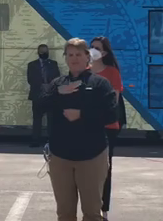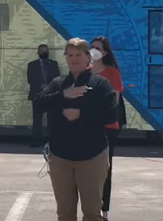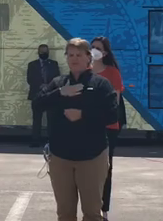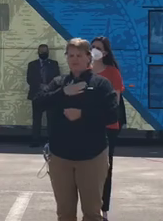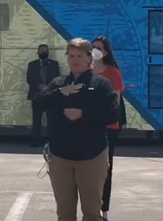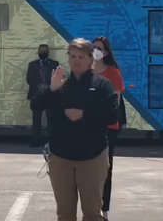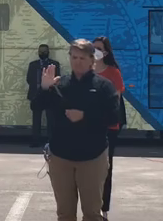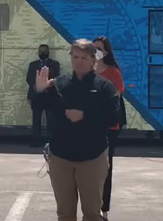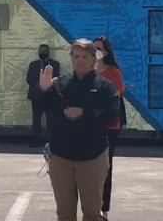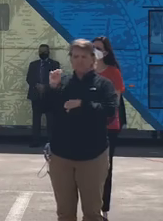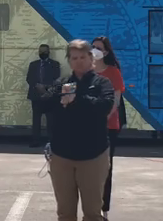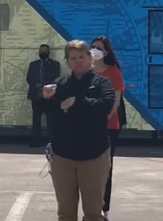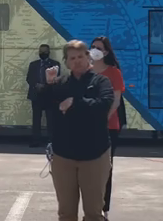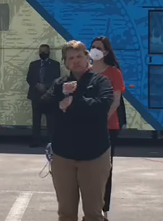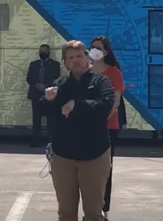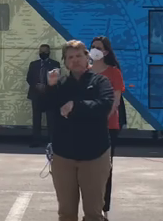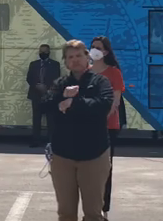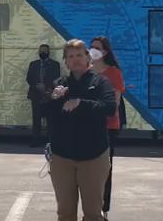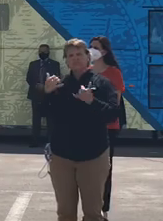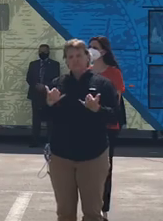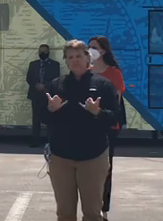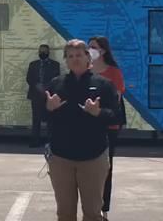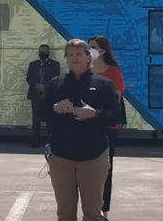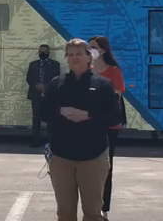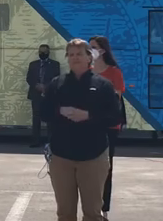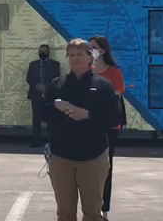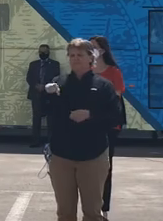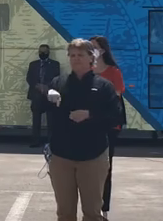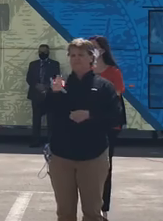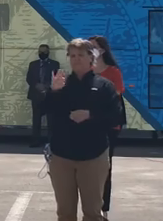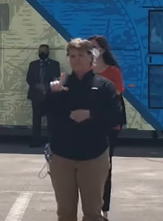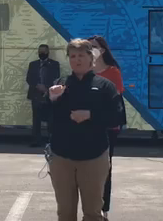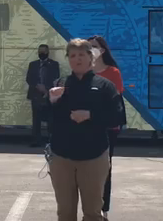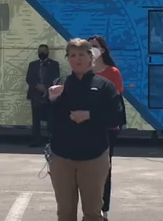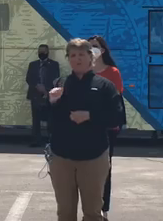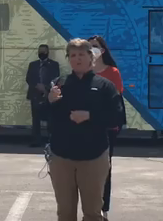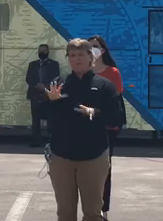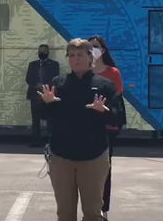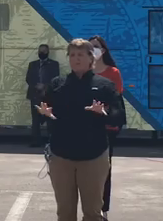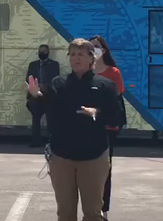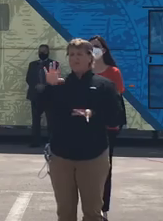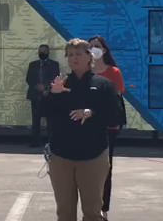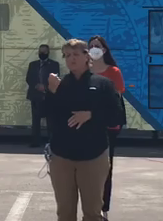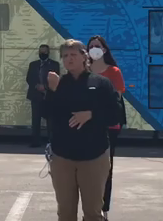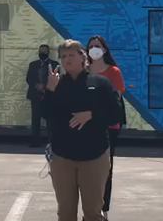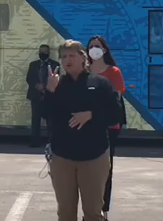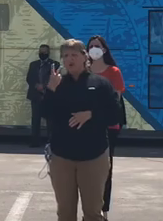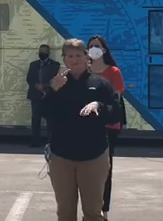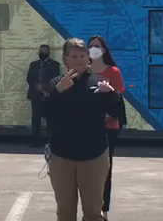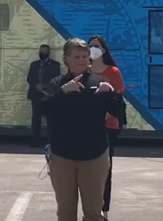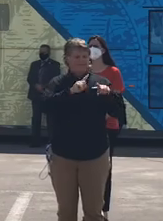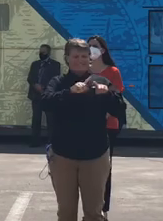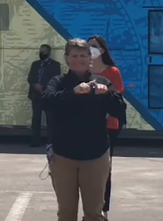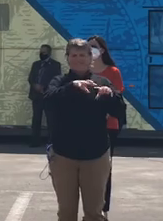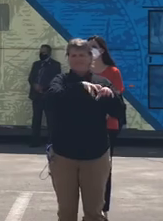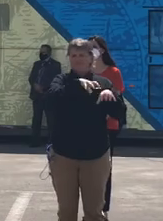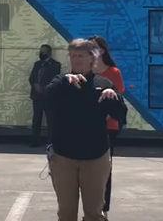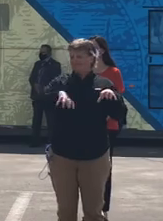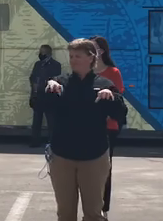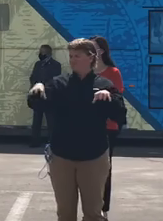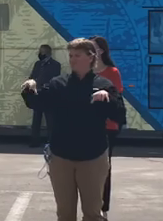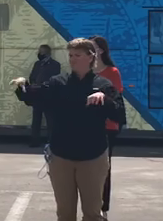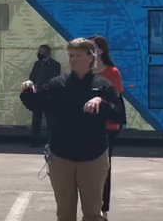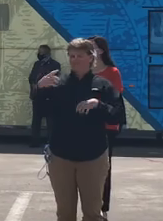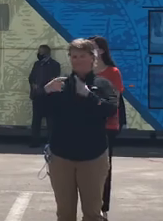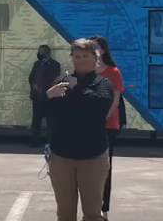have 12 drive-through testing sites that the state is either directly supporting or the Florida National Guard is running. We also have